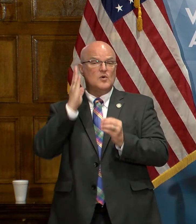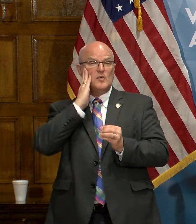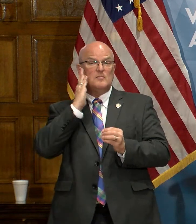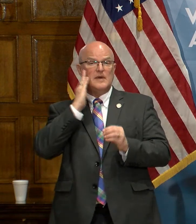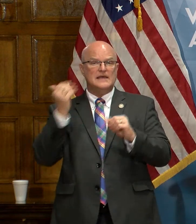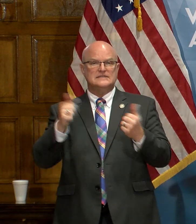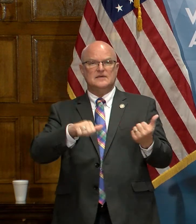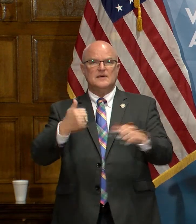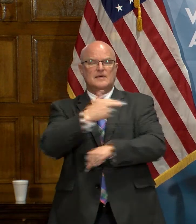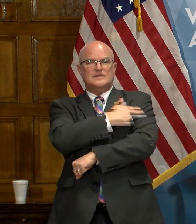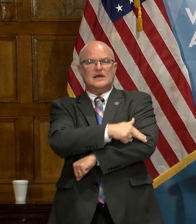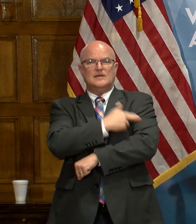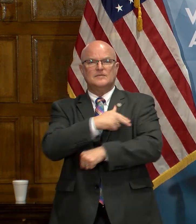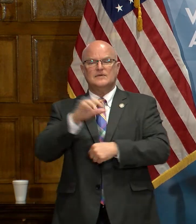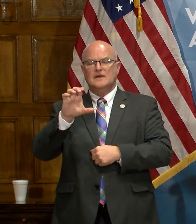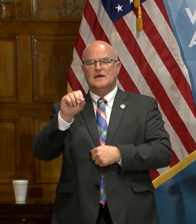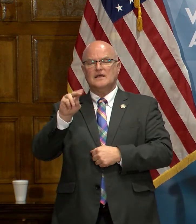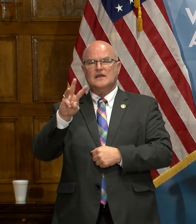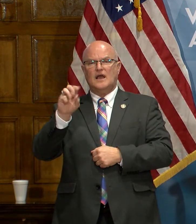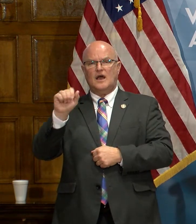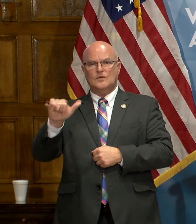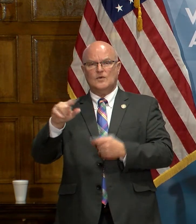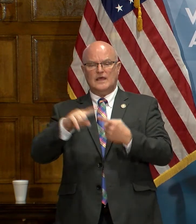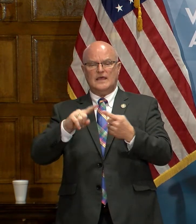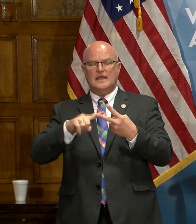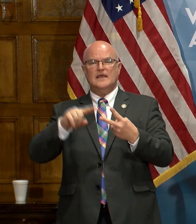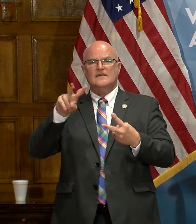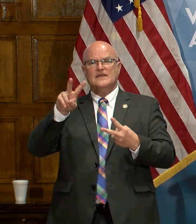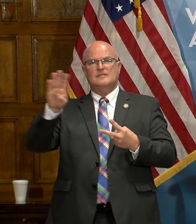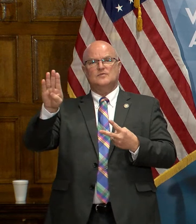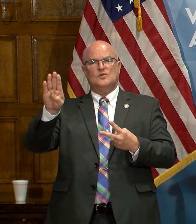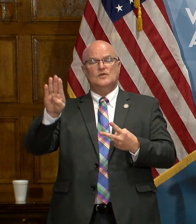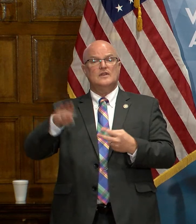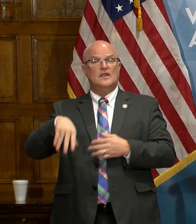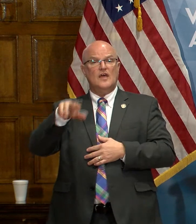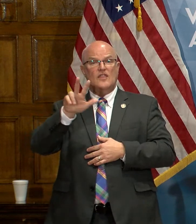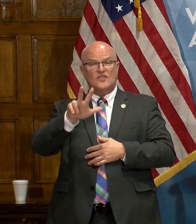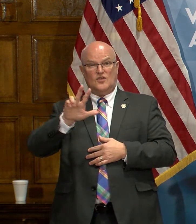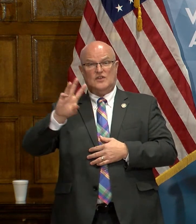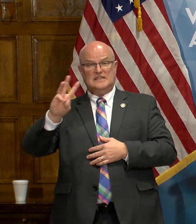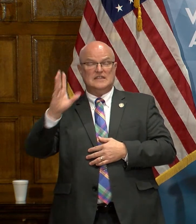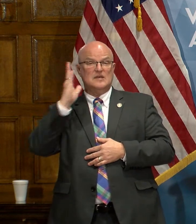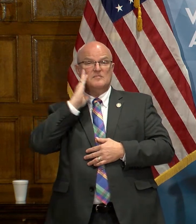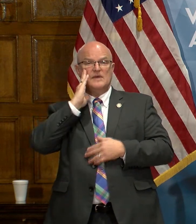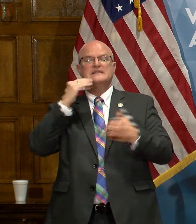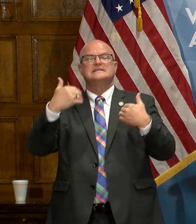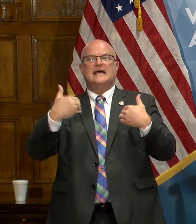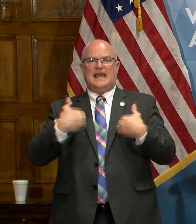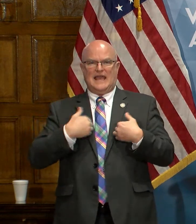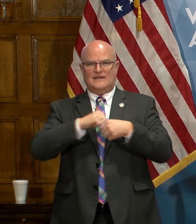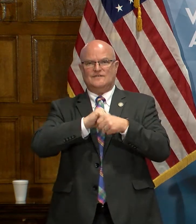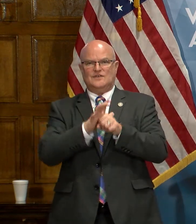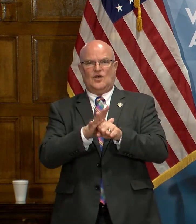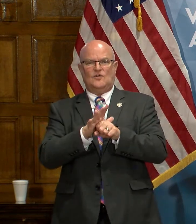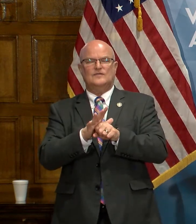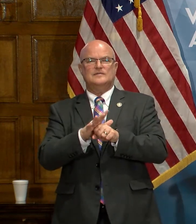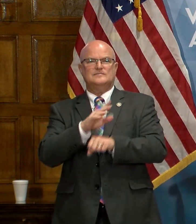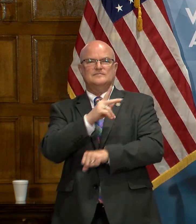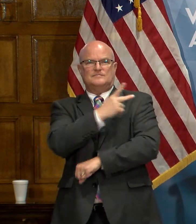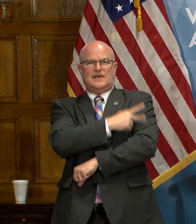the Baptist Health hospitals in Conway and Van Buren. 36 of those beds already have COVID-19 patients in